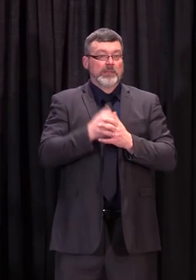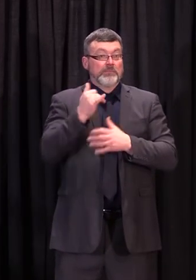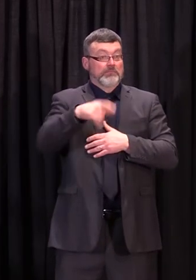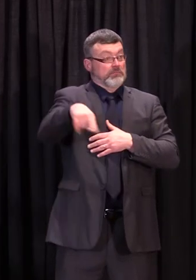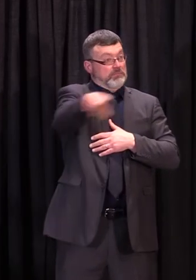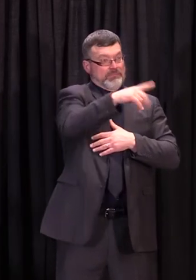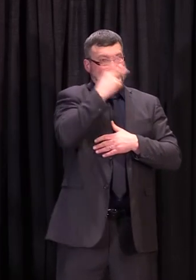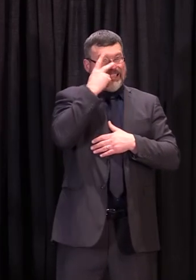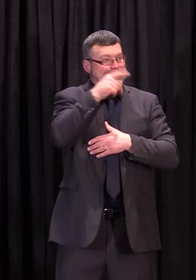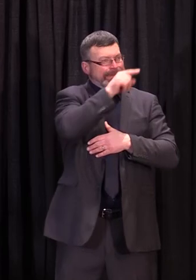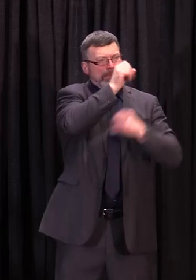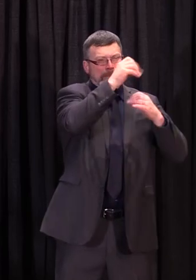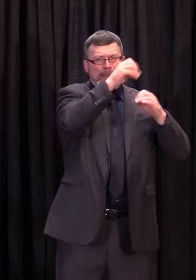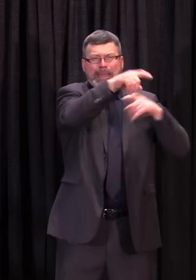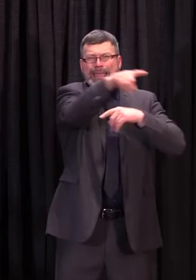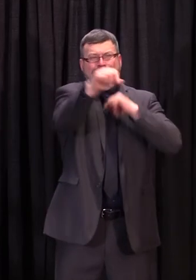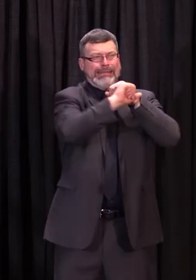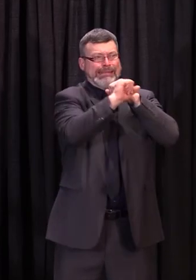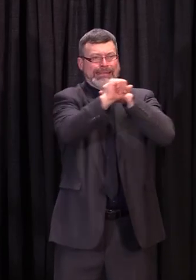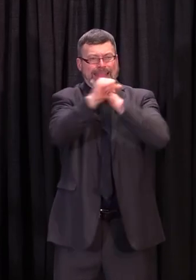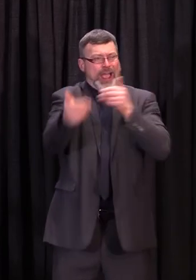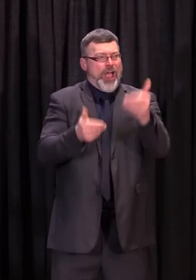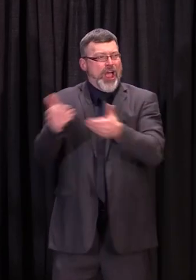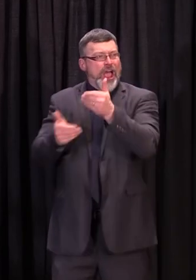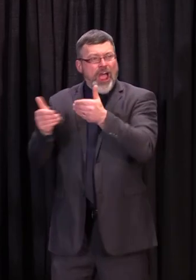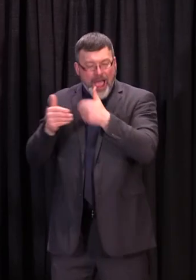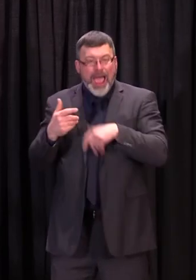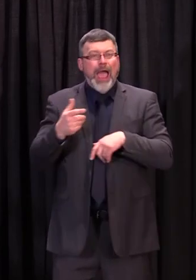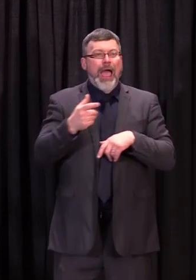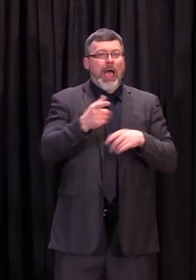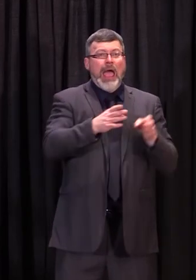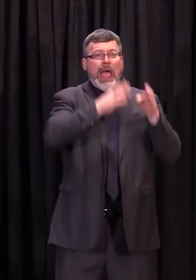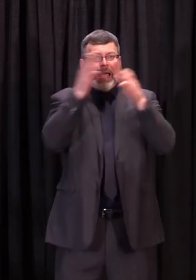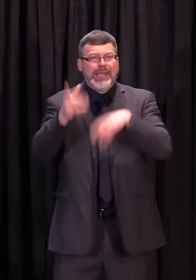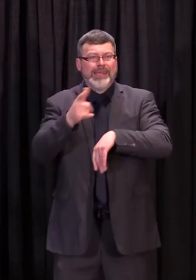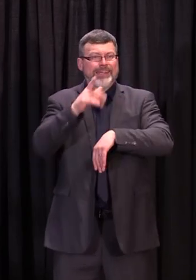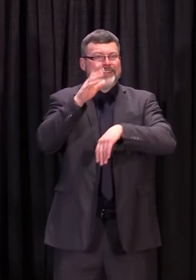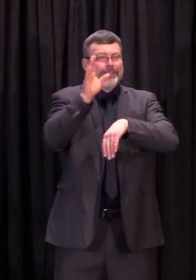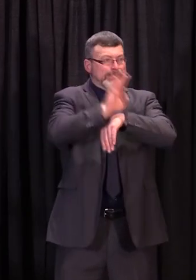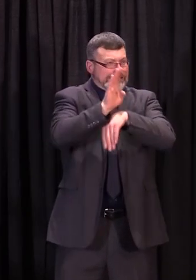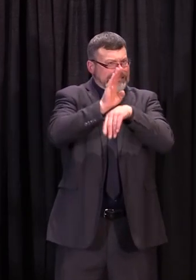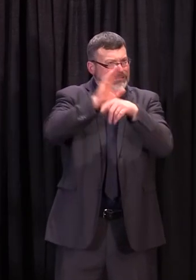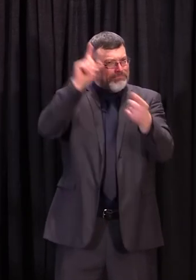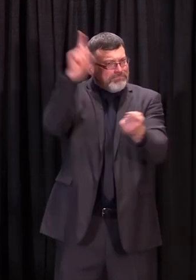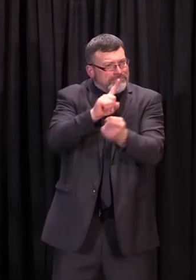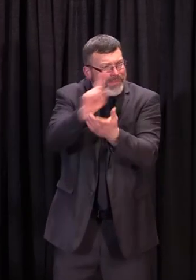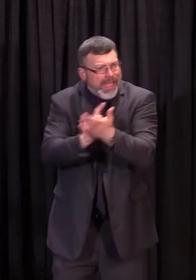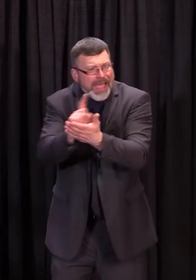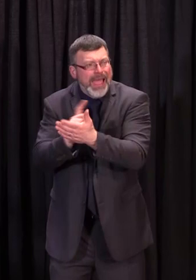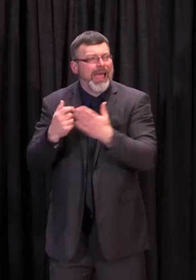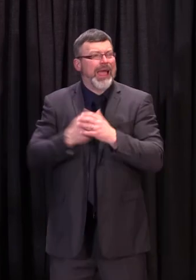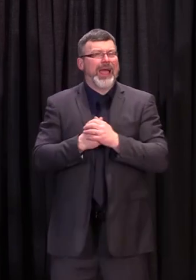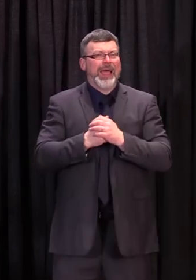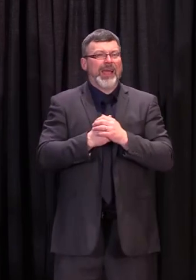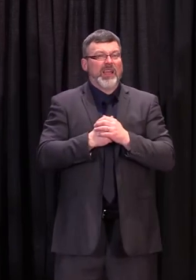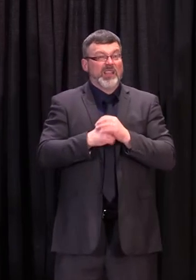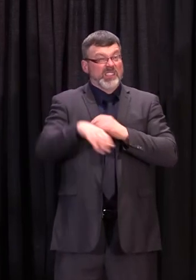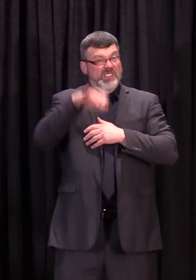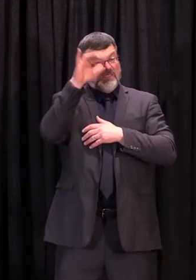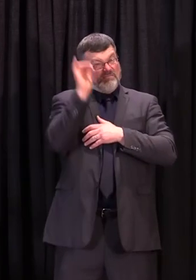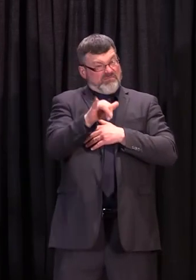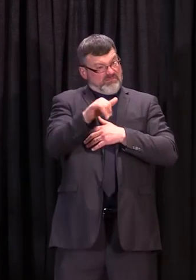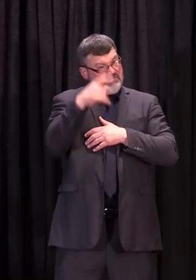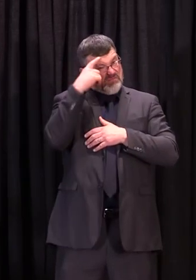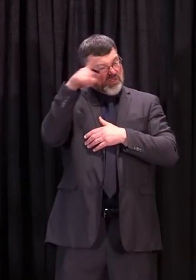reduced hours at local businesses, and shortages in healthcare and public safety. Every sector in